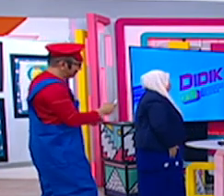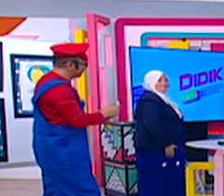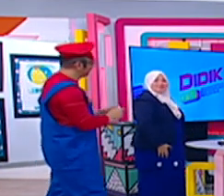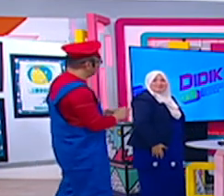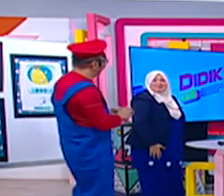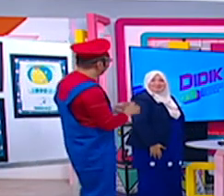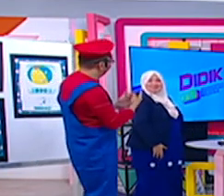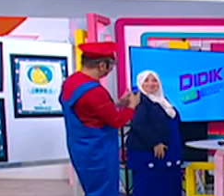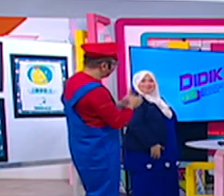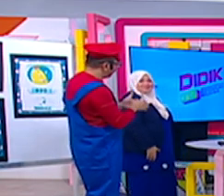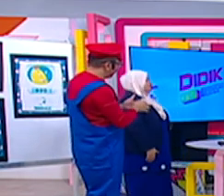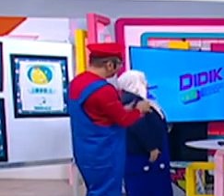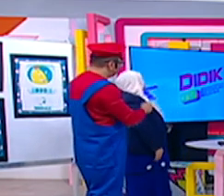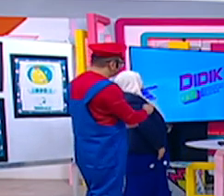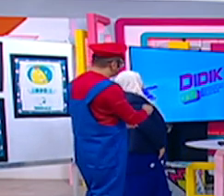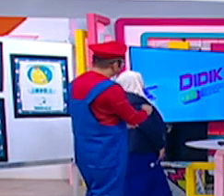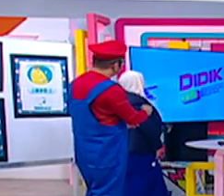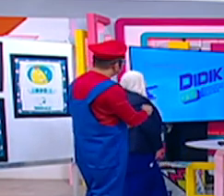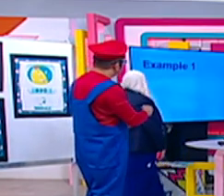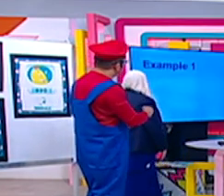good. Okay. Okay, first one.